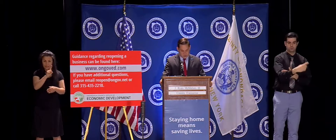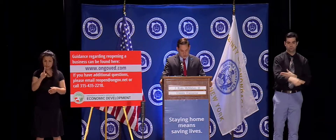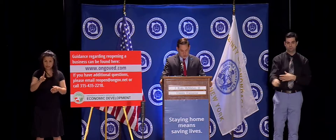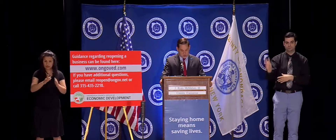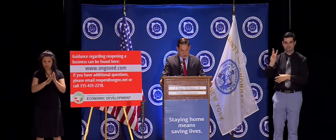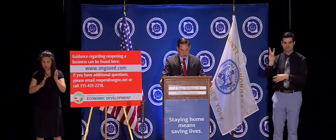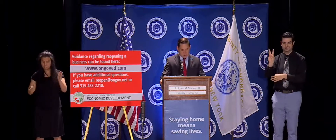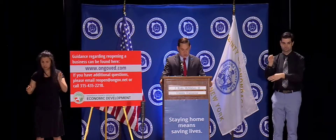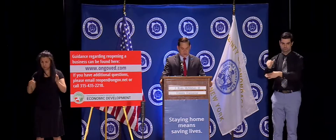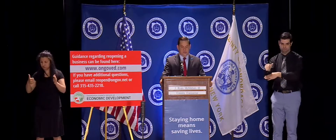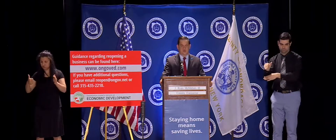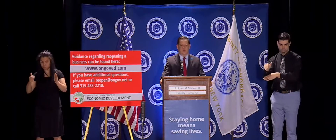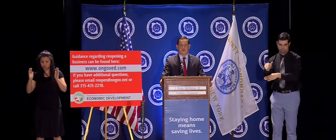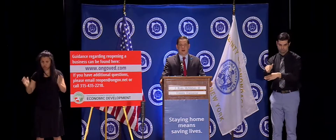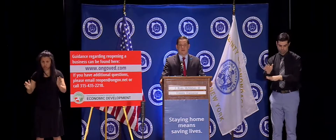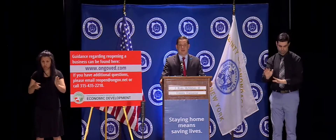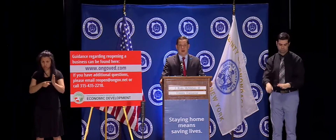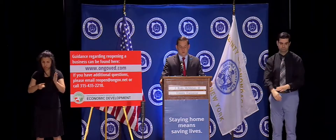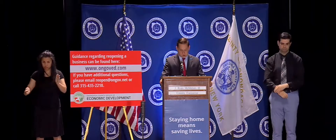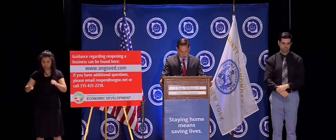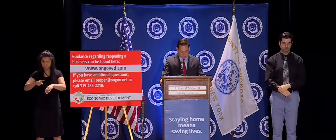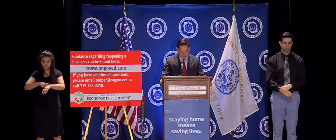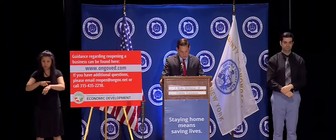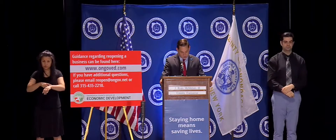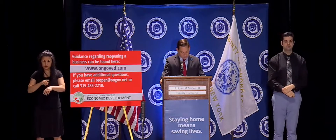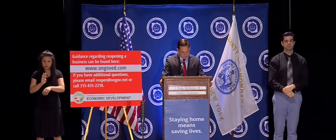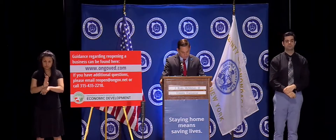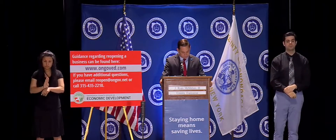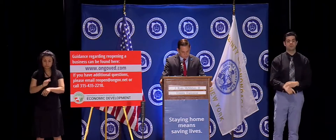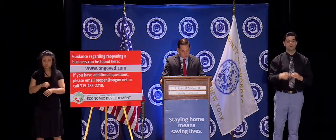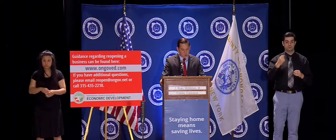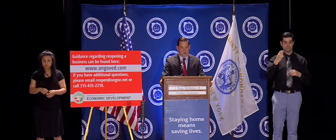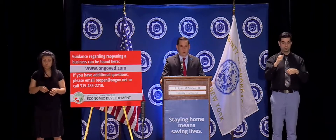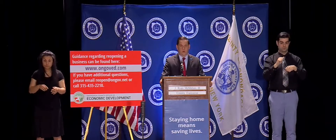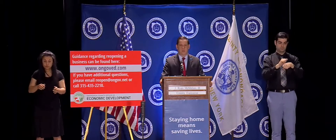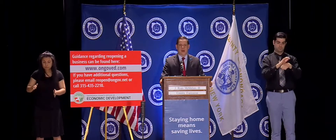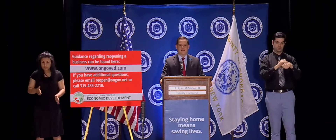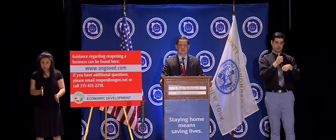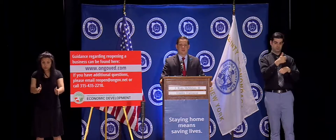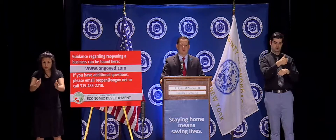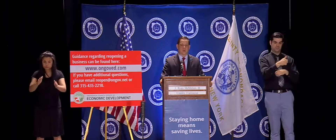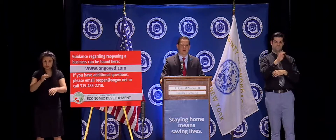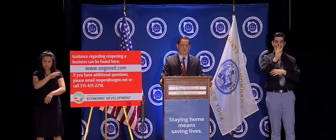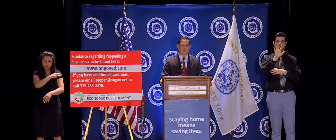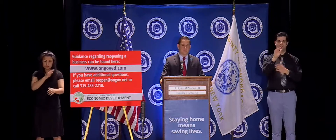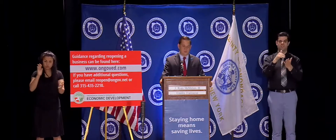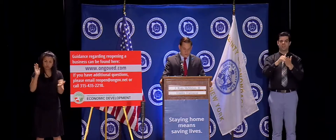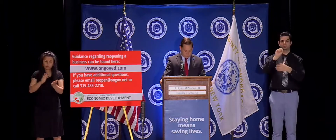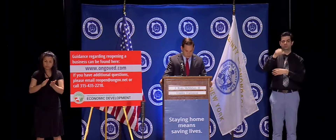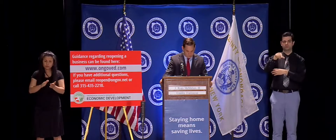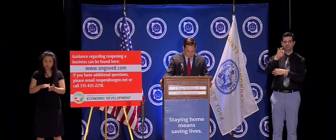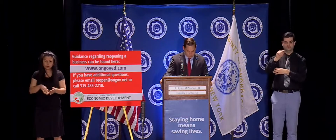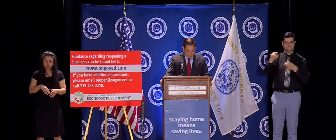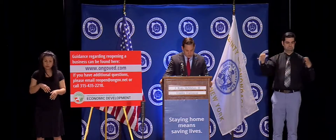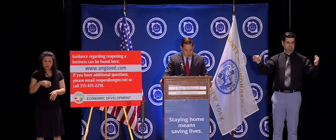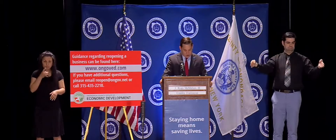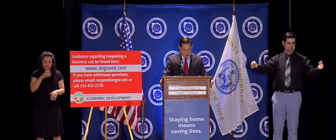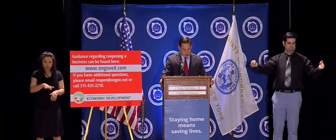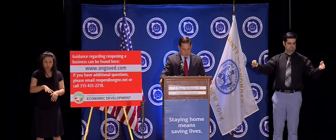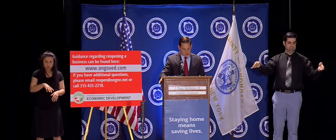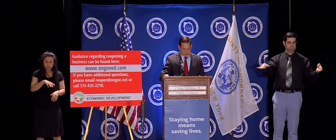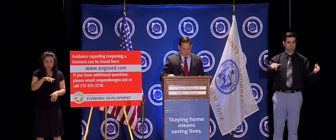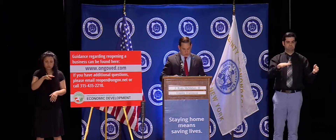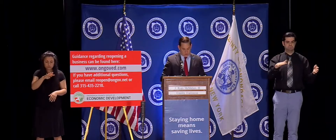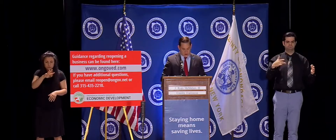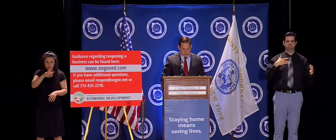people. The beach is 45,000 square feet. Normal capacity is 350 people.